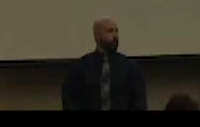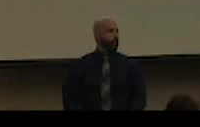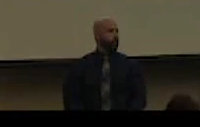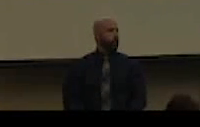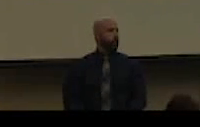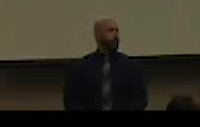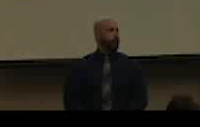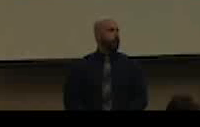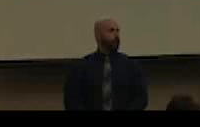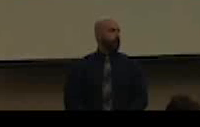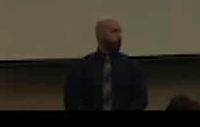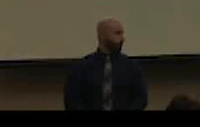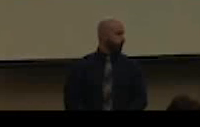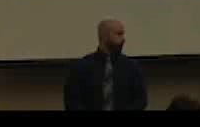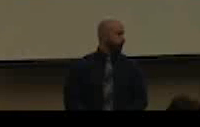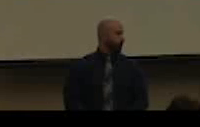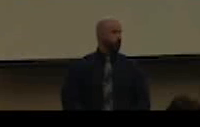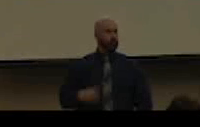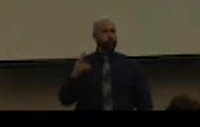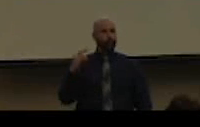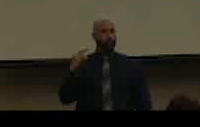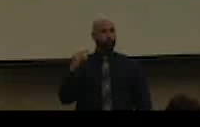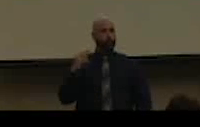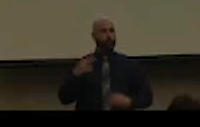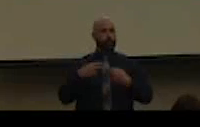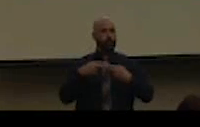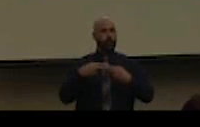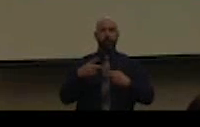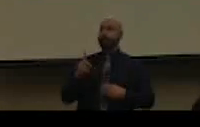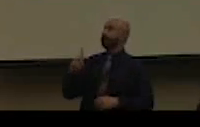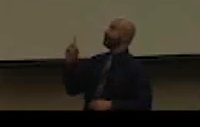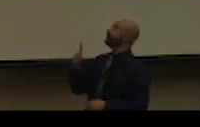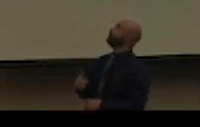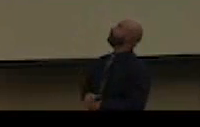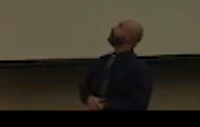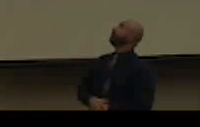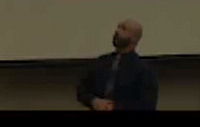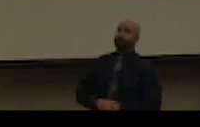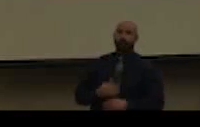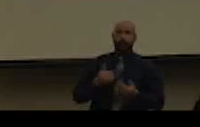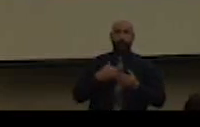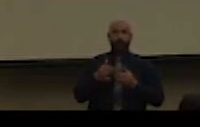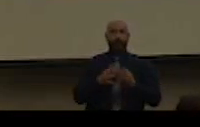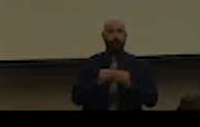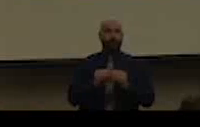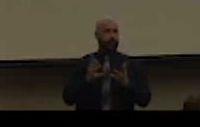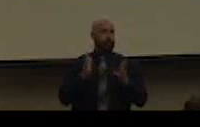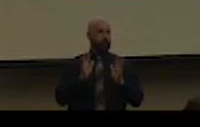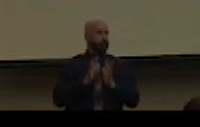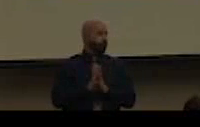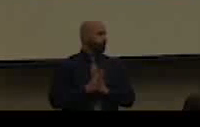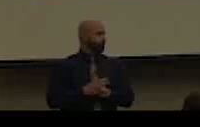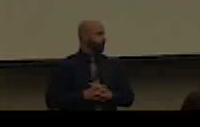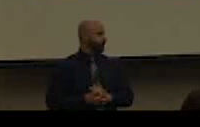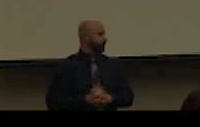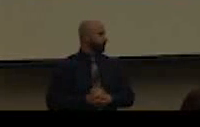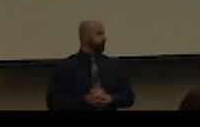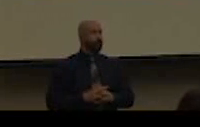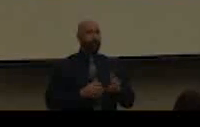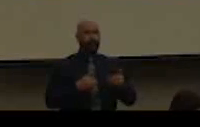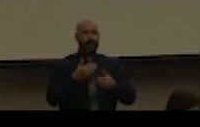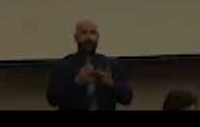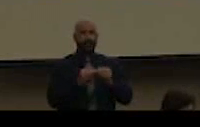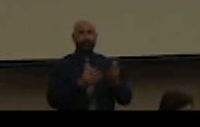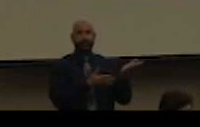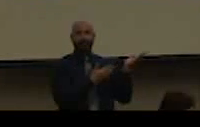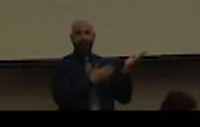I think we have 2 more slides. Yeah, I just the next meeting. Oh, okay. Well, there's the next meeting, September